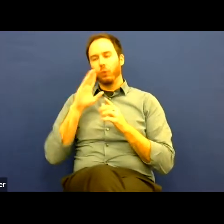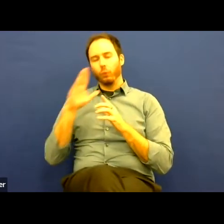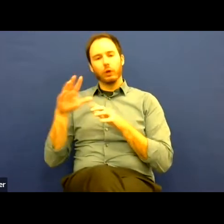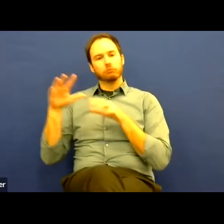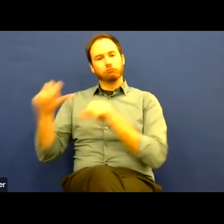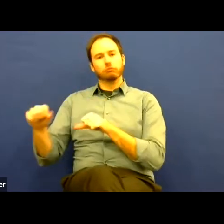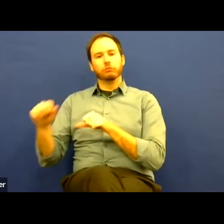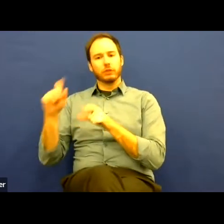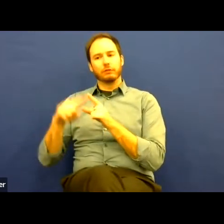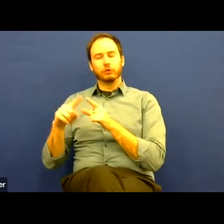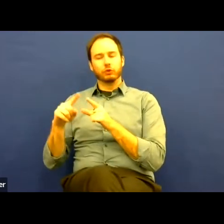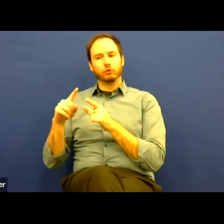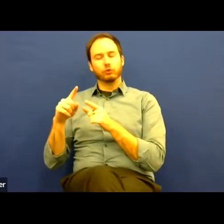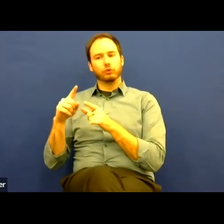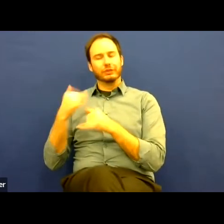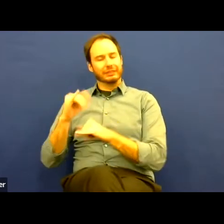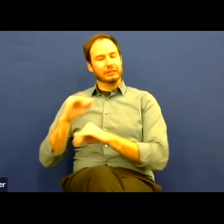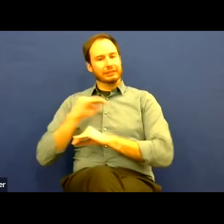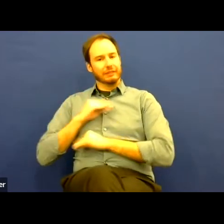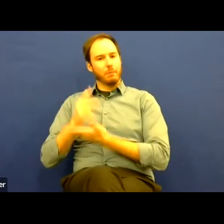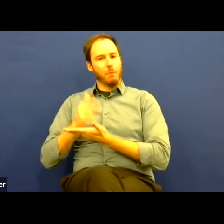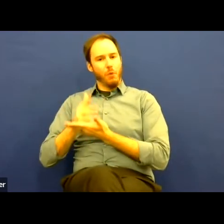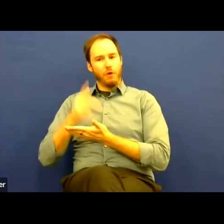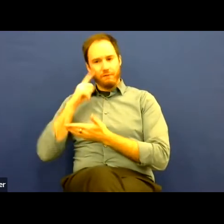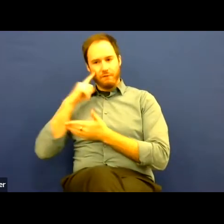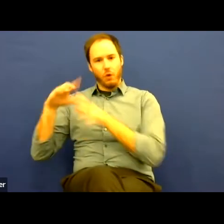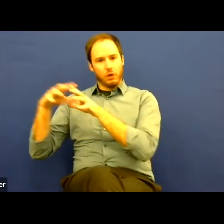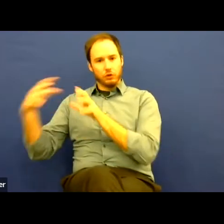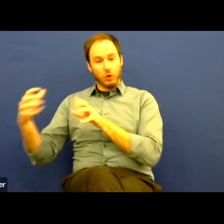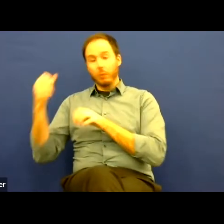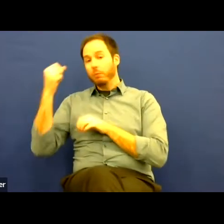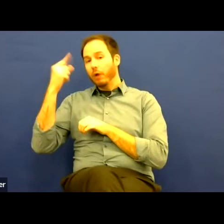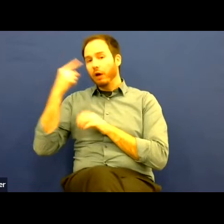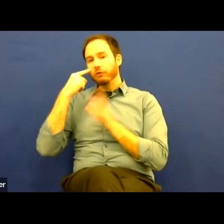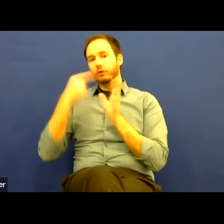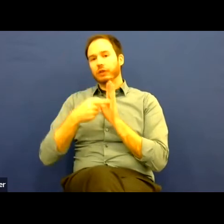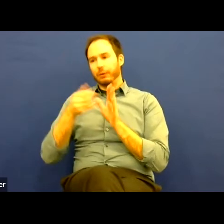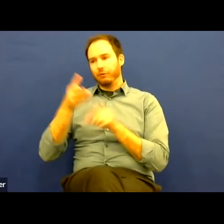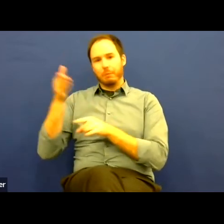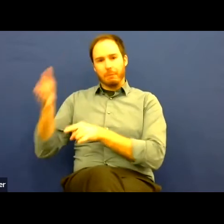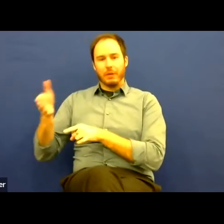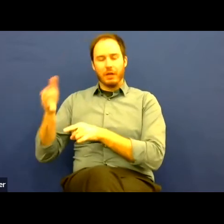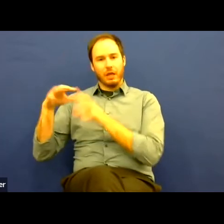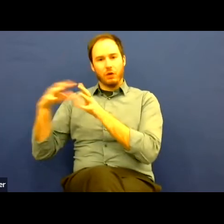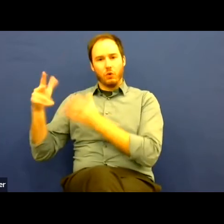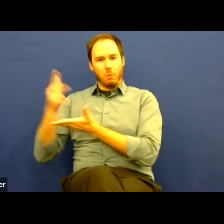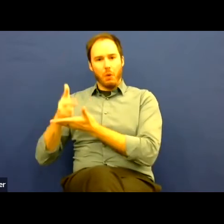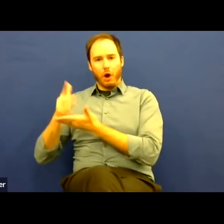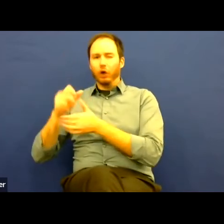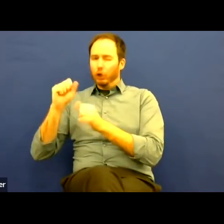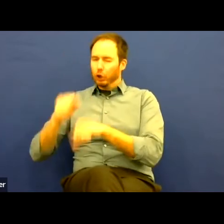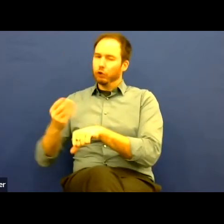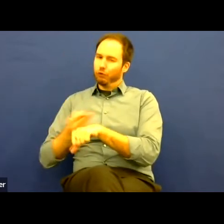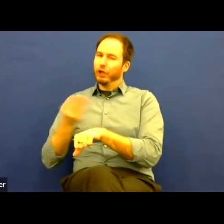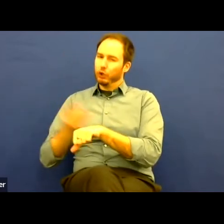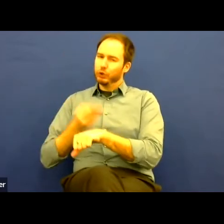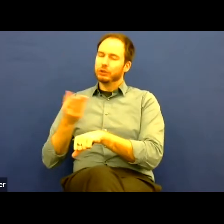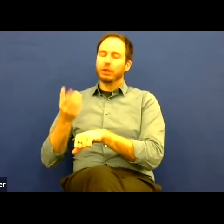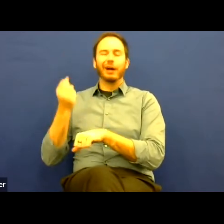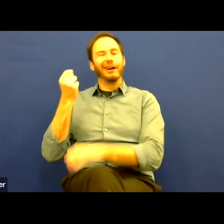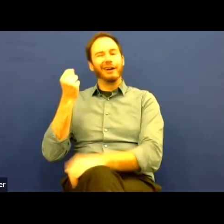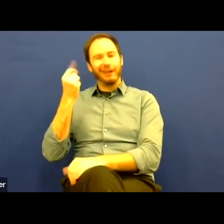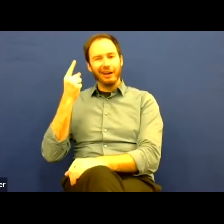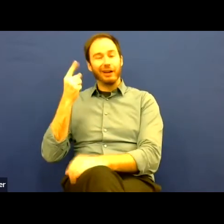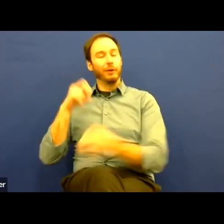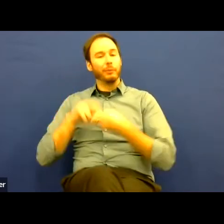have to address adequate parking for the dome. And part of that, for instance, if you've been in the dome parking lot, it could really use some work. But again,